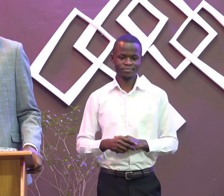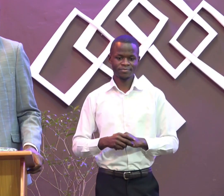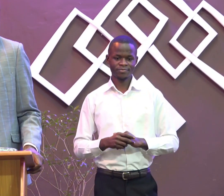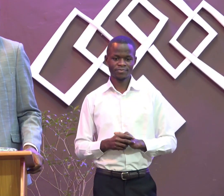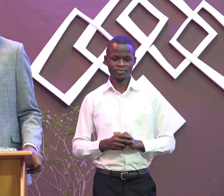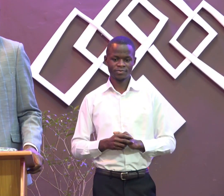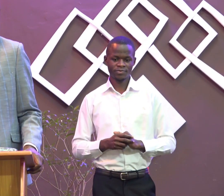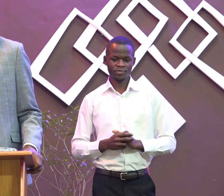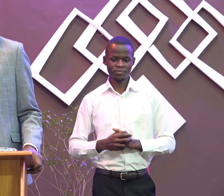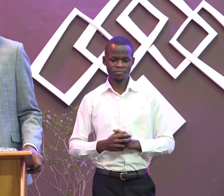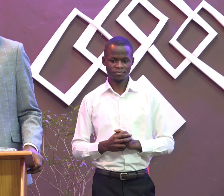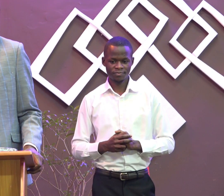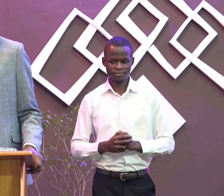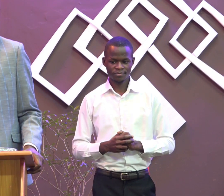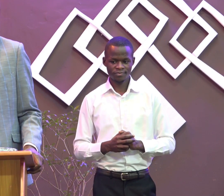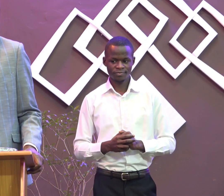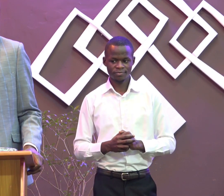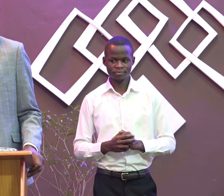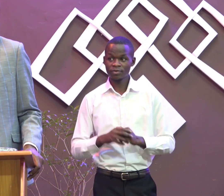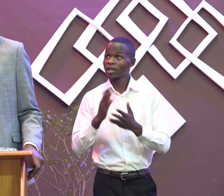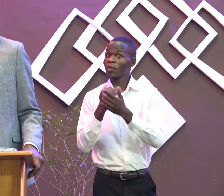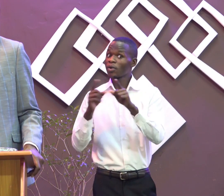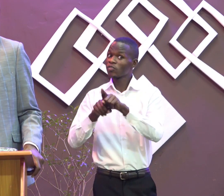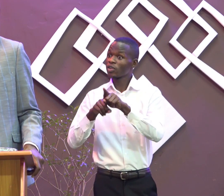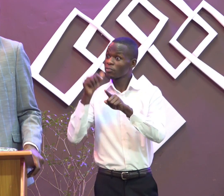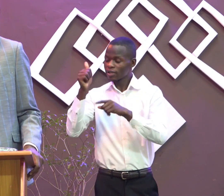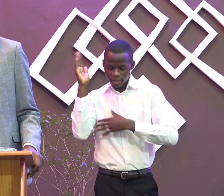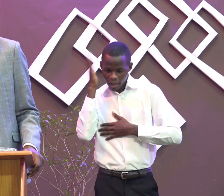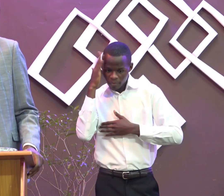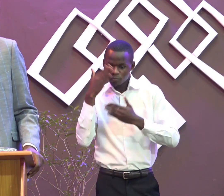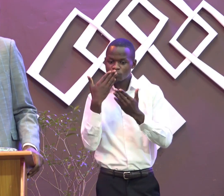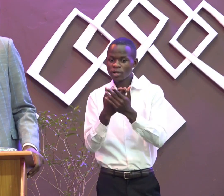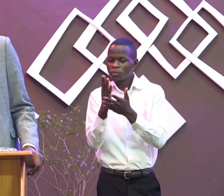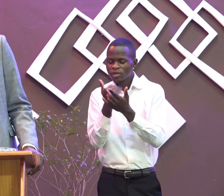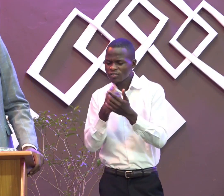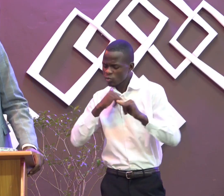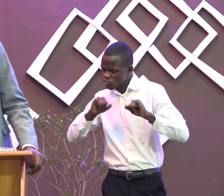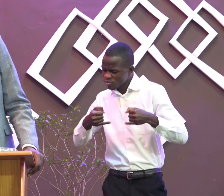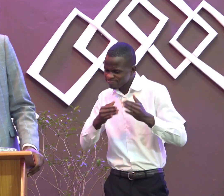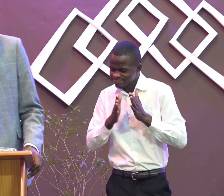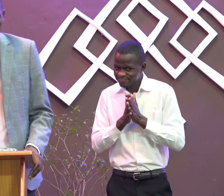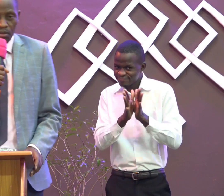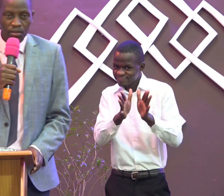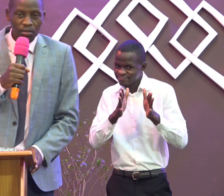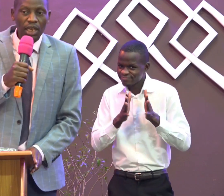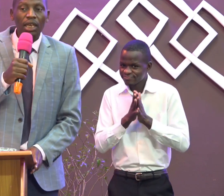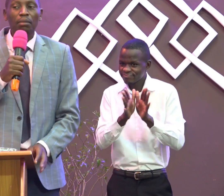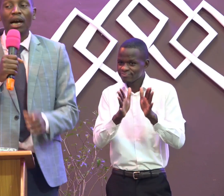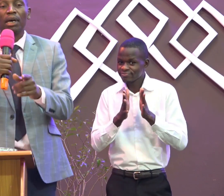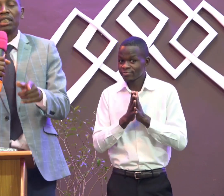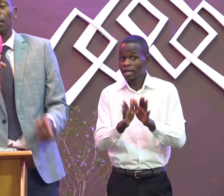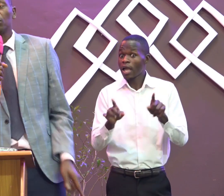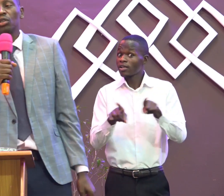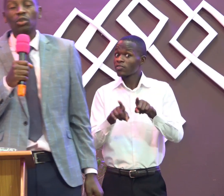she was also a tough lady. Yali amanyi namunyonyola bunyonyozi. I just explained to her because she knew. Naye